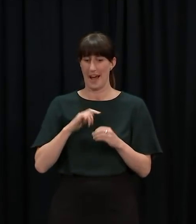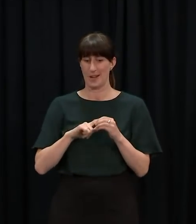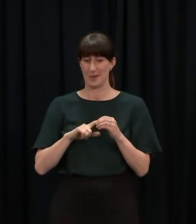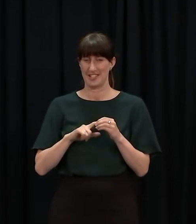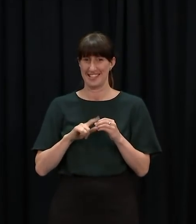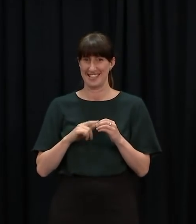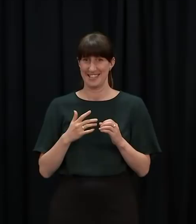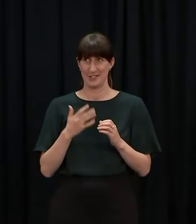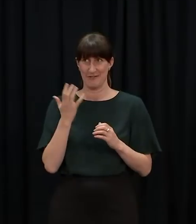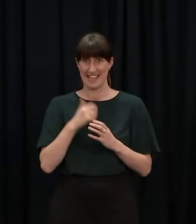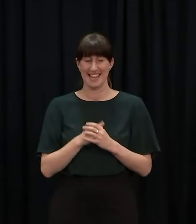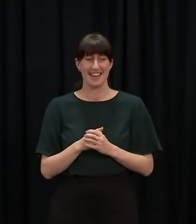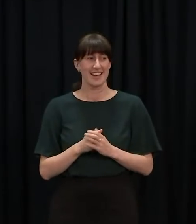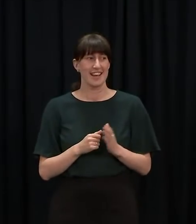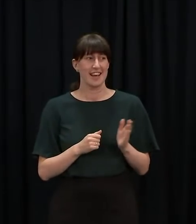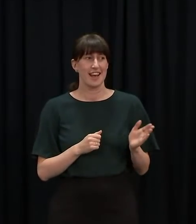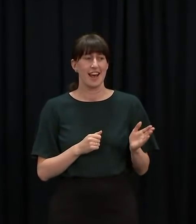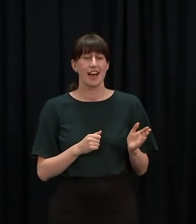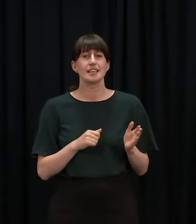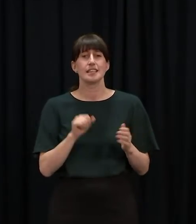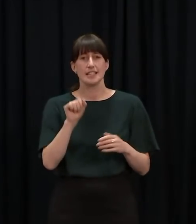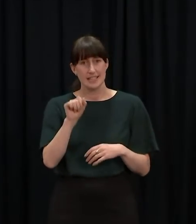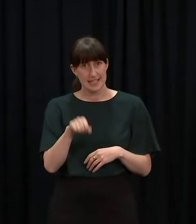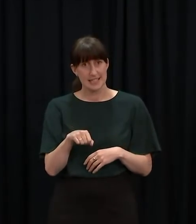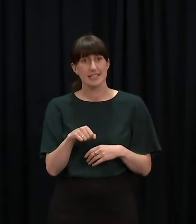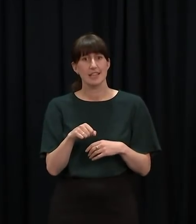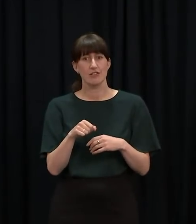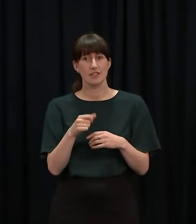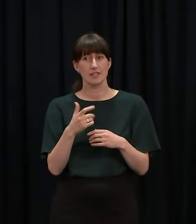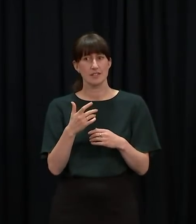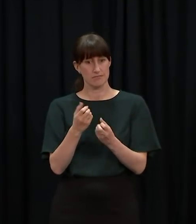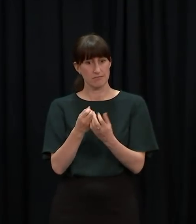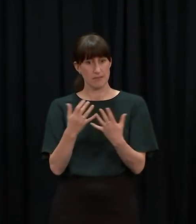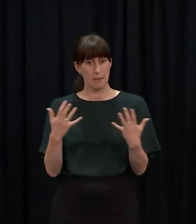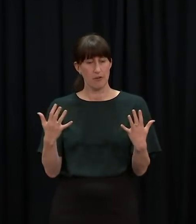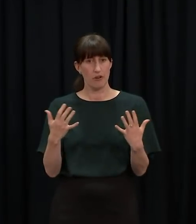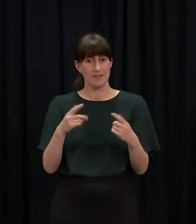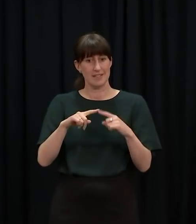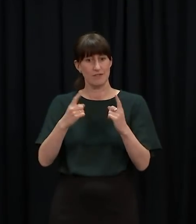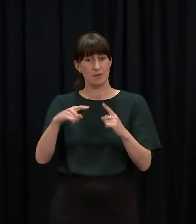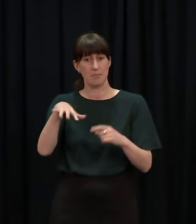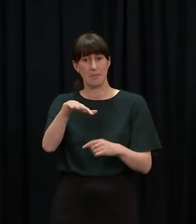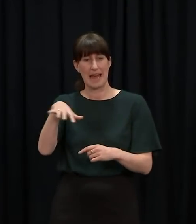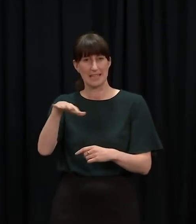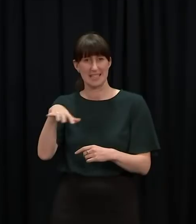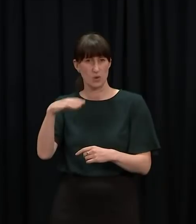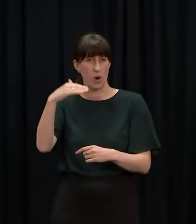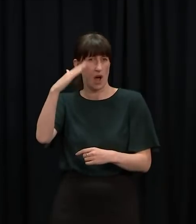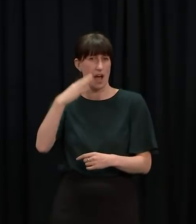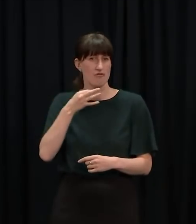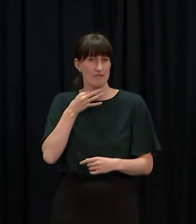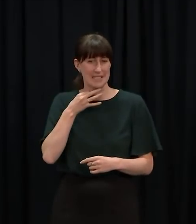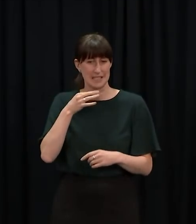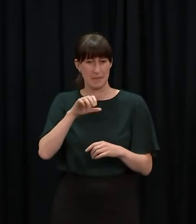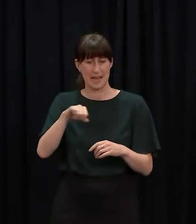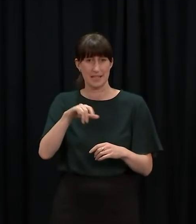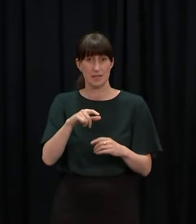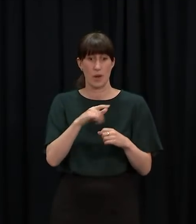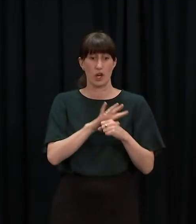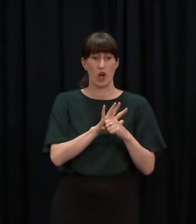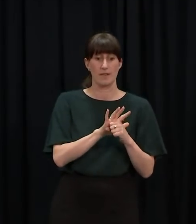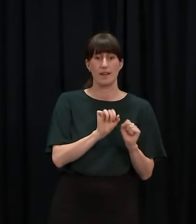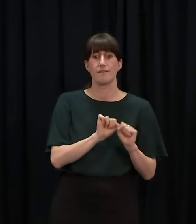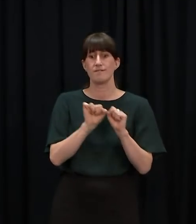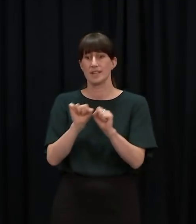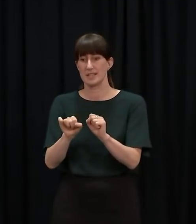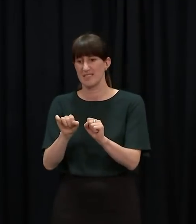Questions on behalf of colleagues. So, yes, there is a number of locations of interest which would be places that people who are now cases visited as part